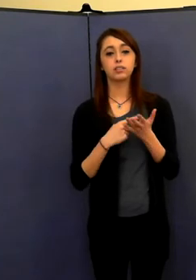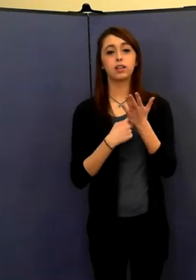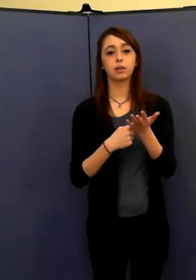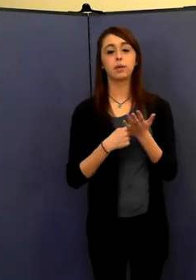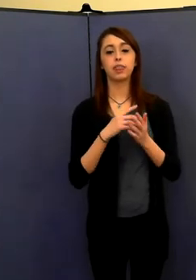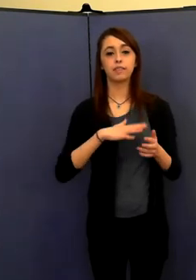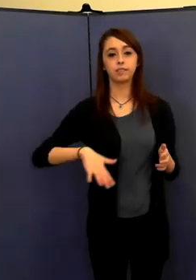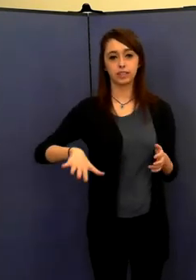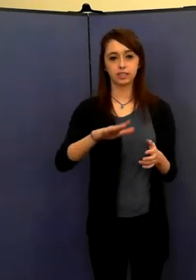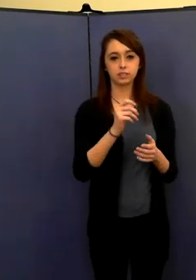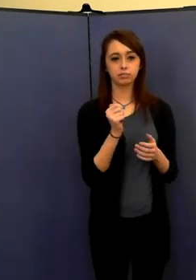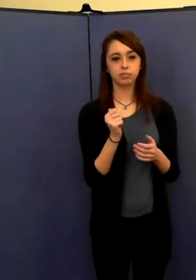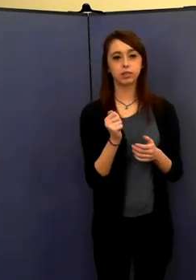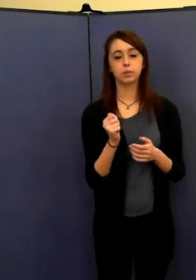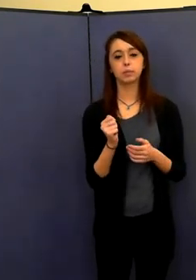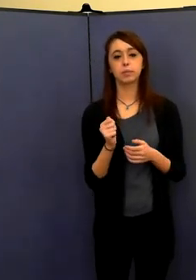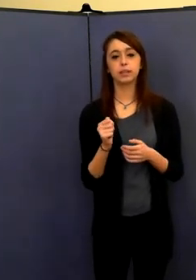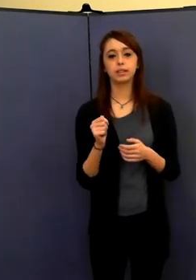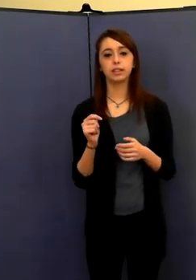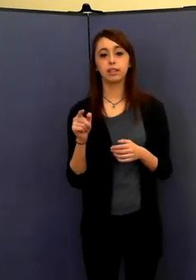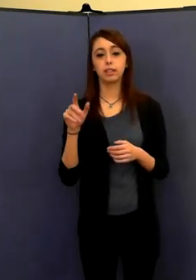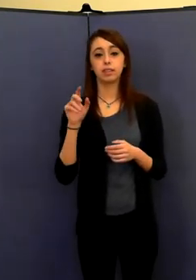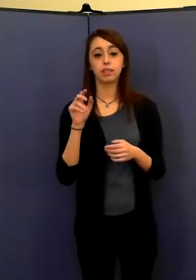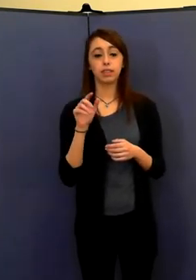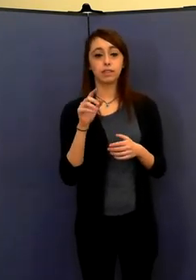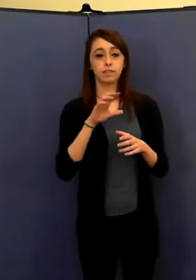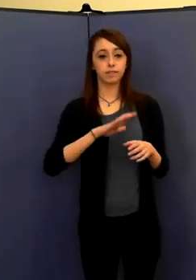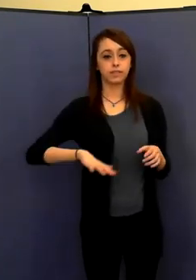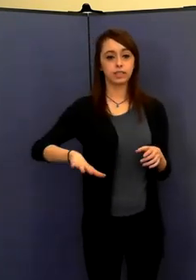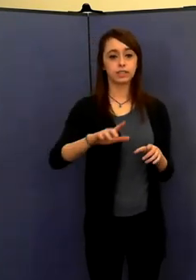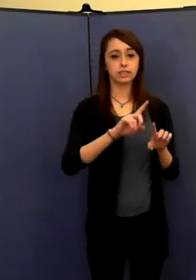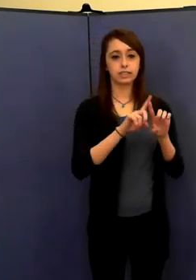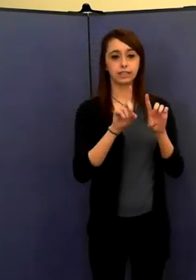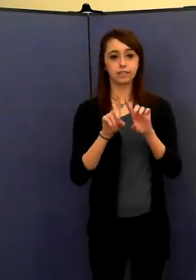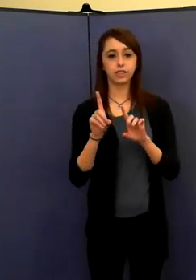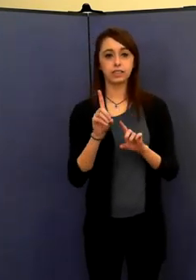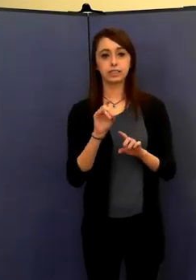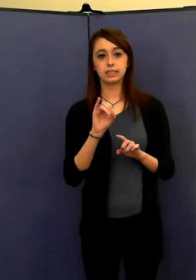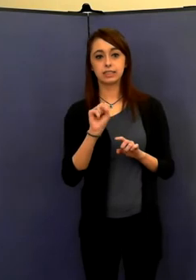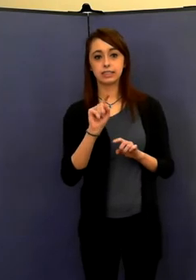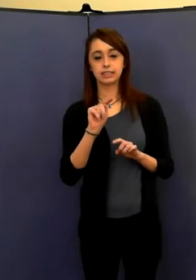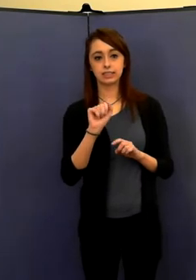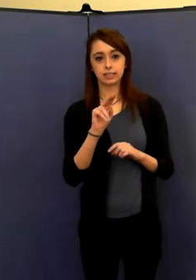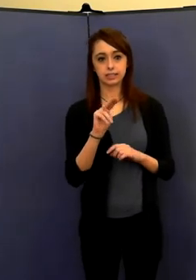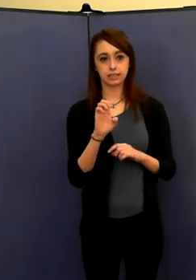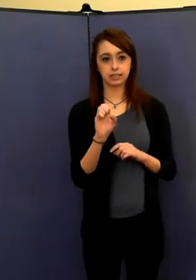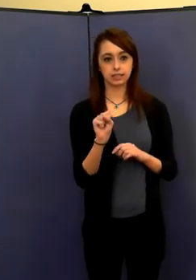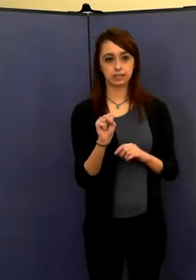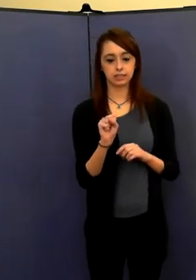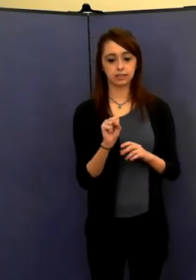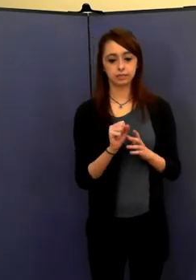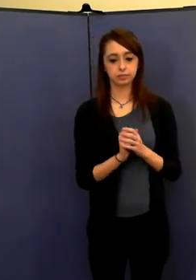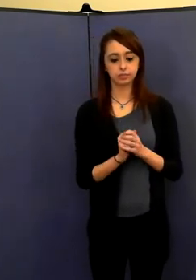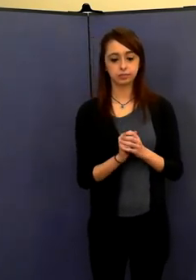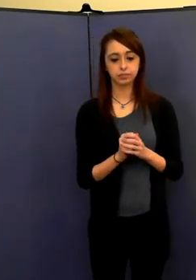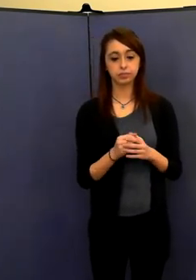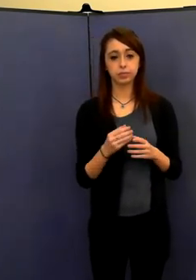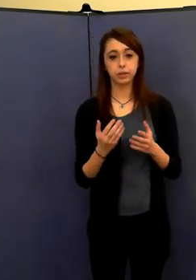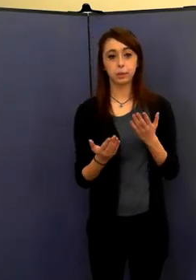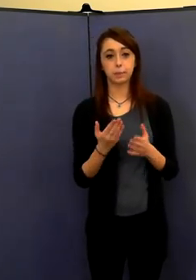outfield, like I said, has different distances, and the fields are built differently depending on where they're located. So if they're in a city like Boston, I've